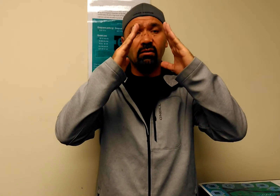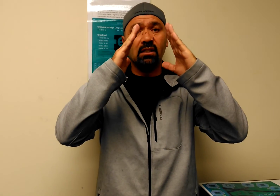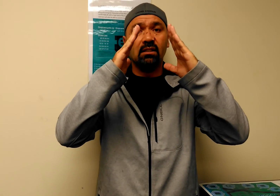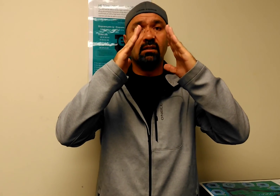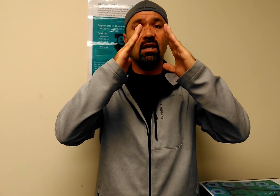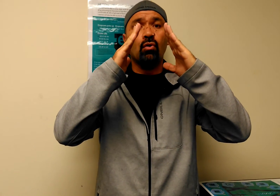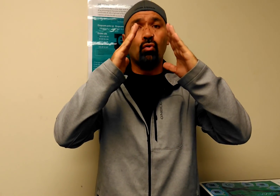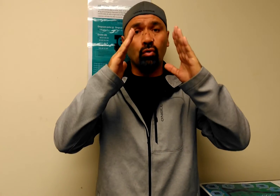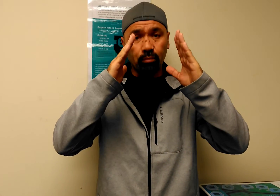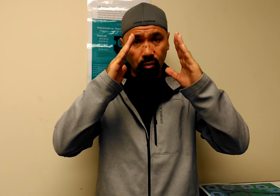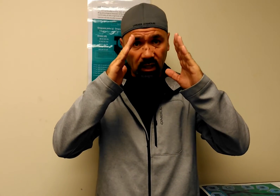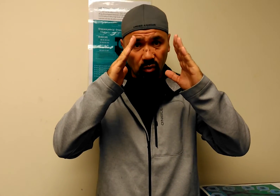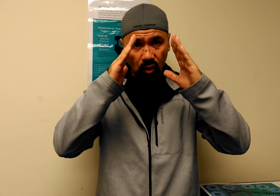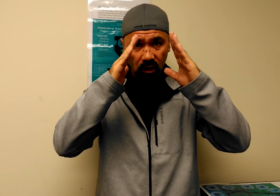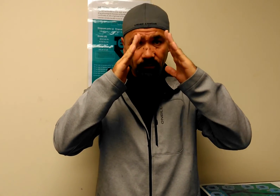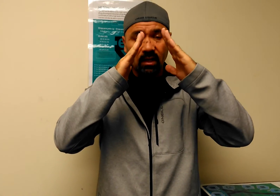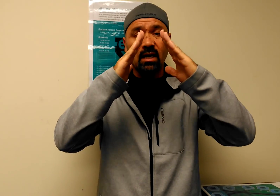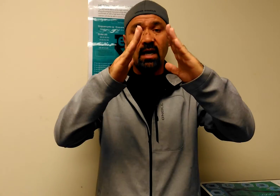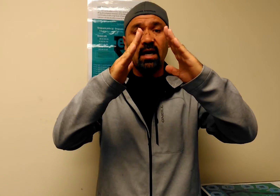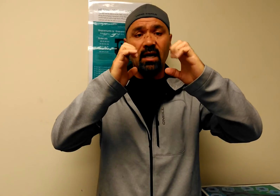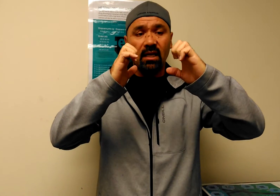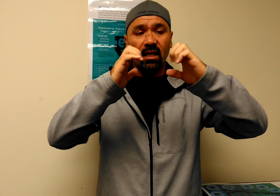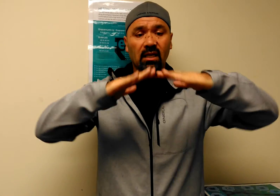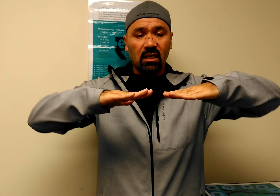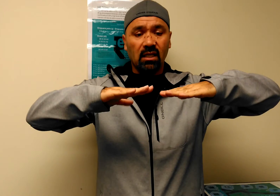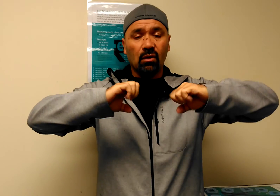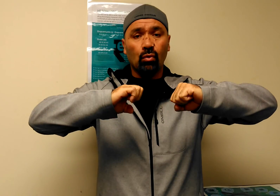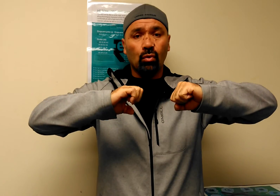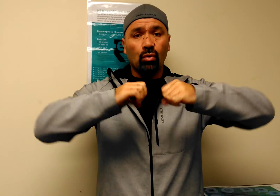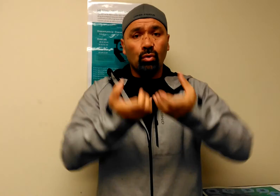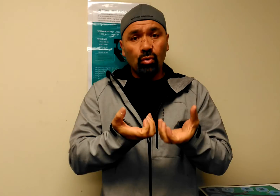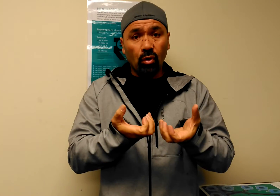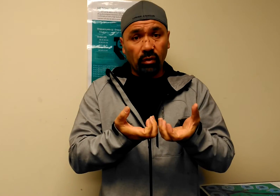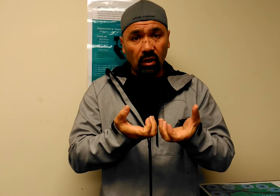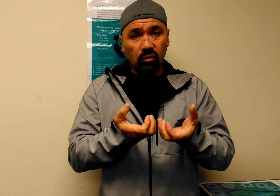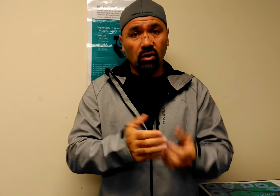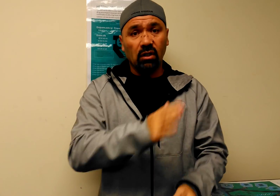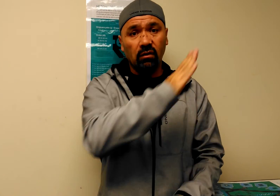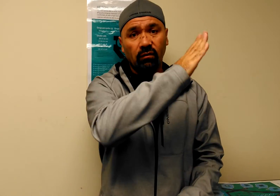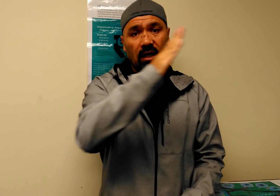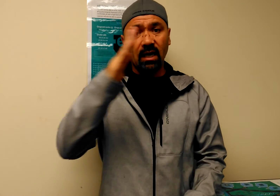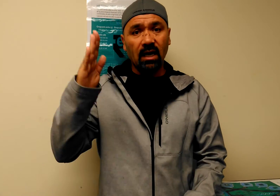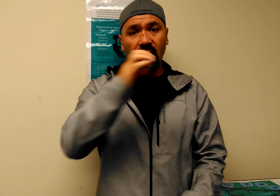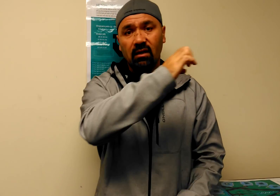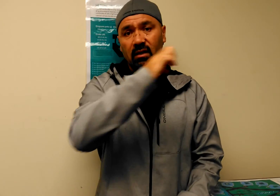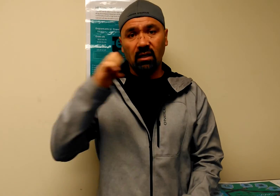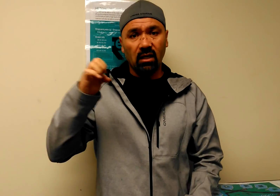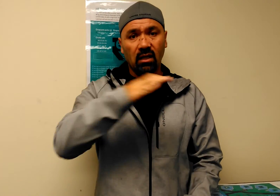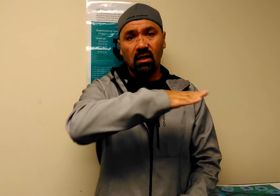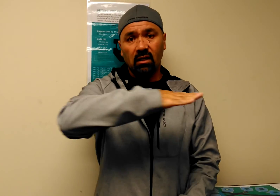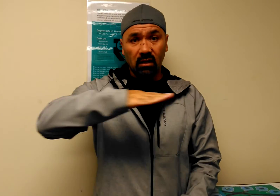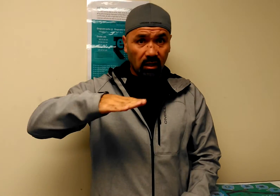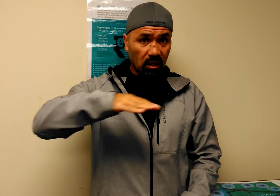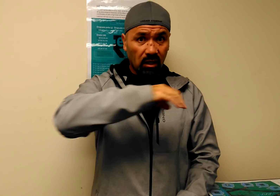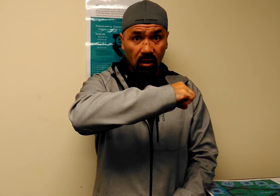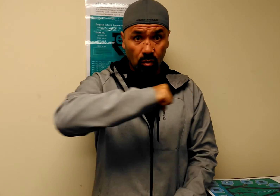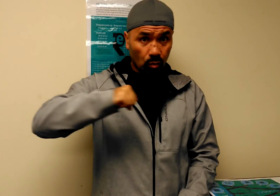sounds. Oro, puare, roa. A, e, I, o, u. Or the alternative. A, e, I,